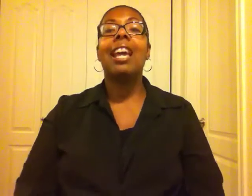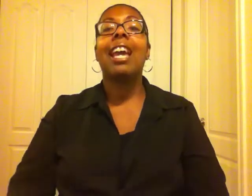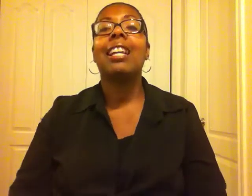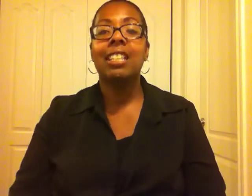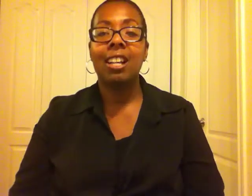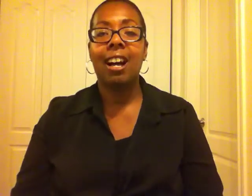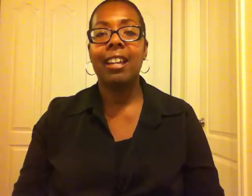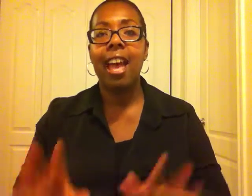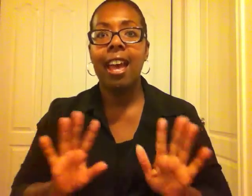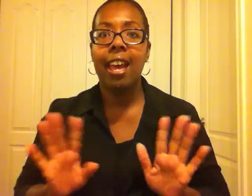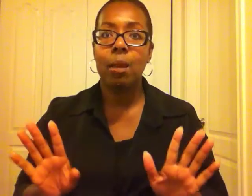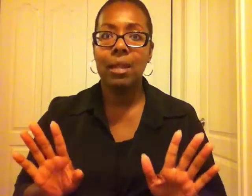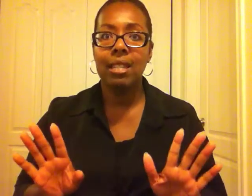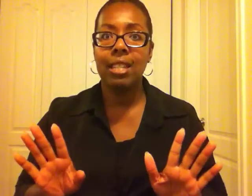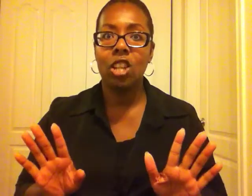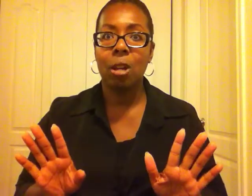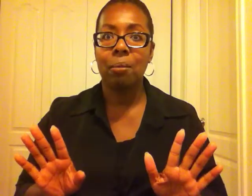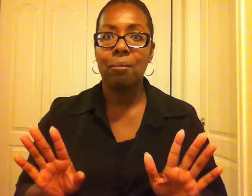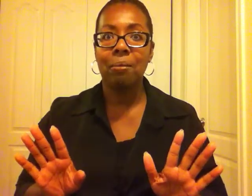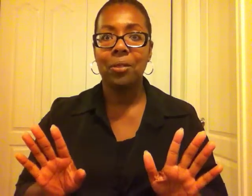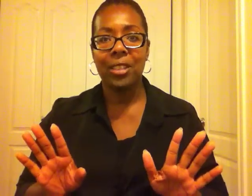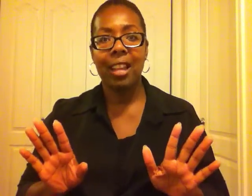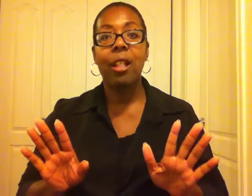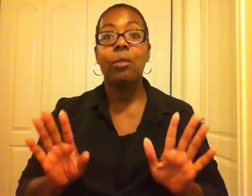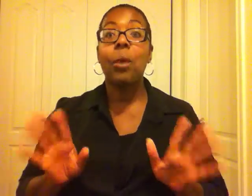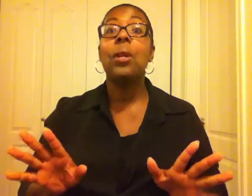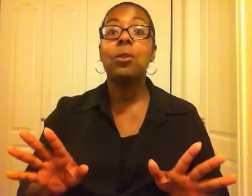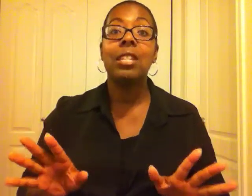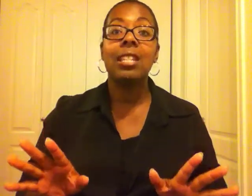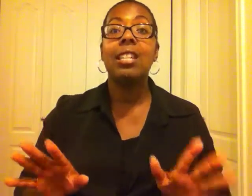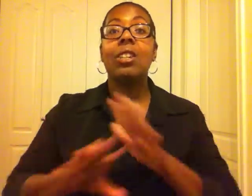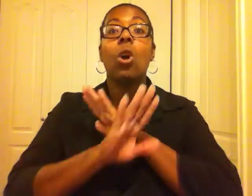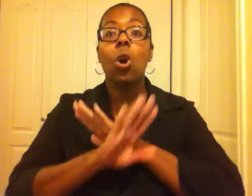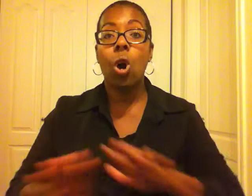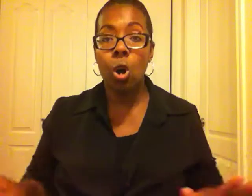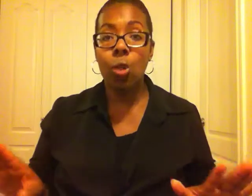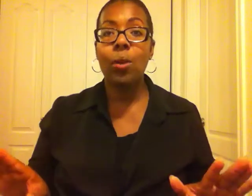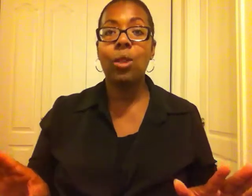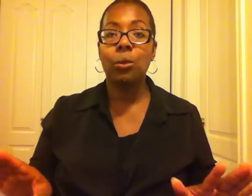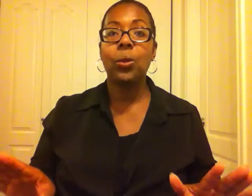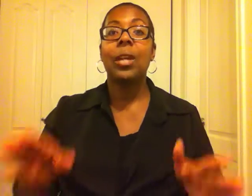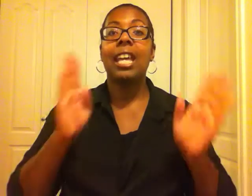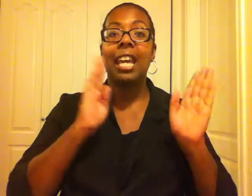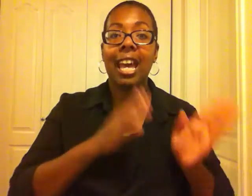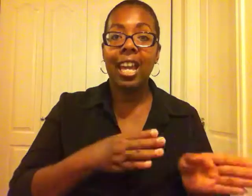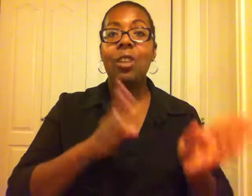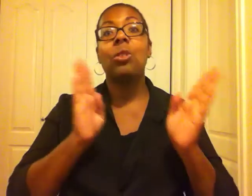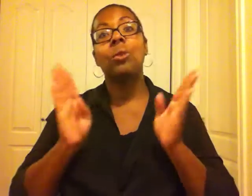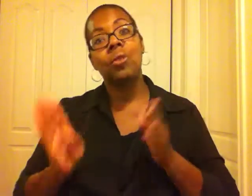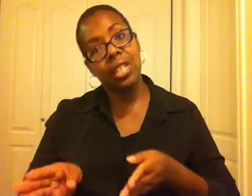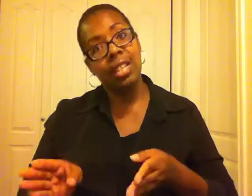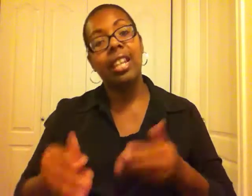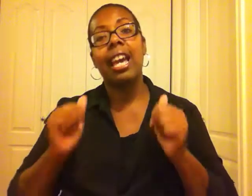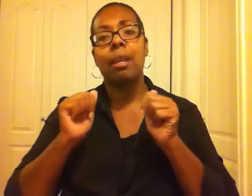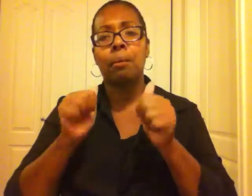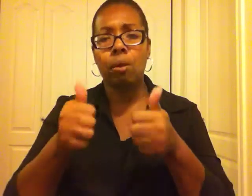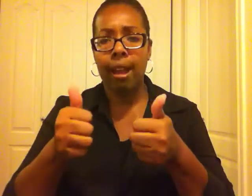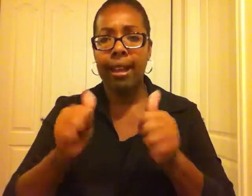and click on ABC song. Okay? That way you can sing it all the way through A through Z and